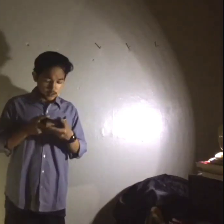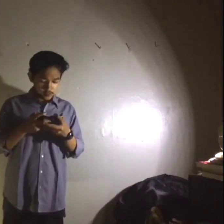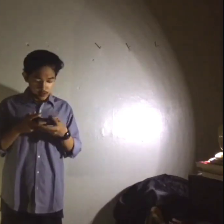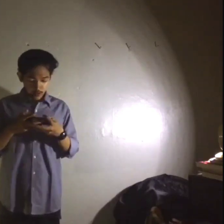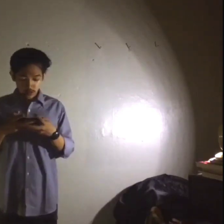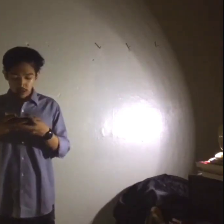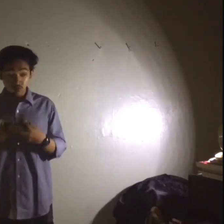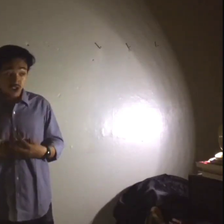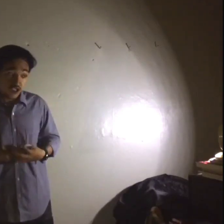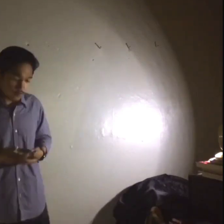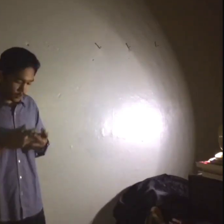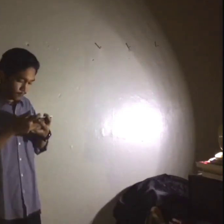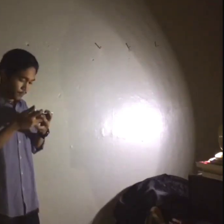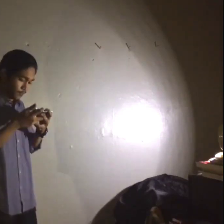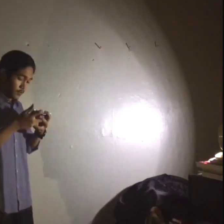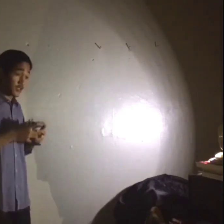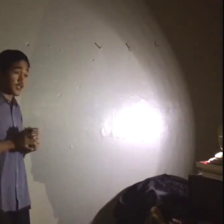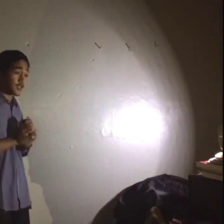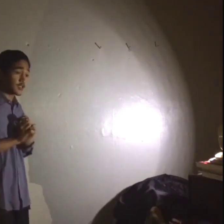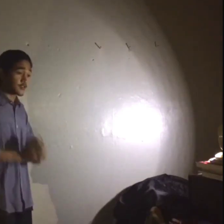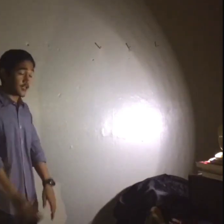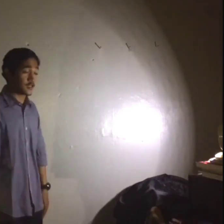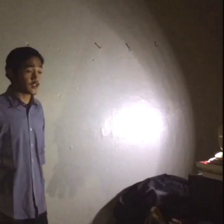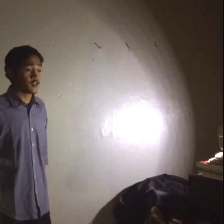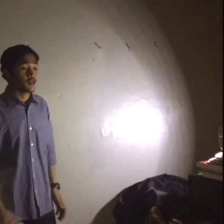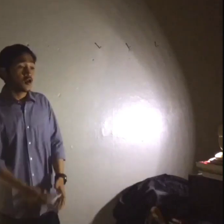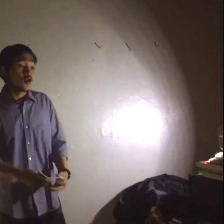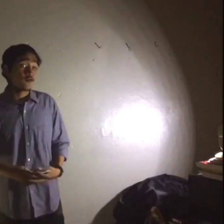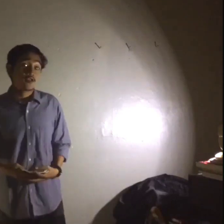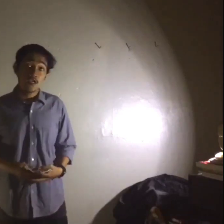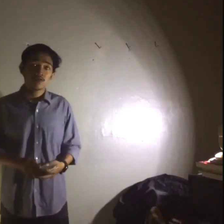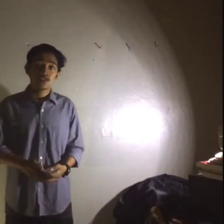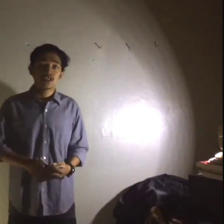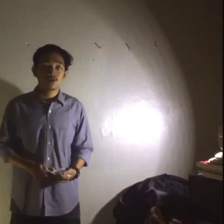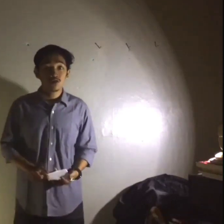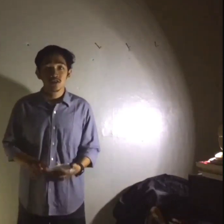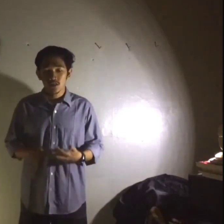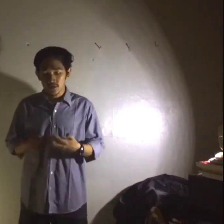last one is Ms. Syifa, the Senior Trainer of Sign Language Community.